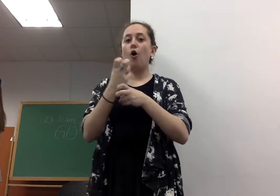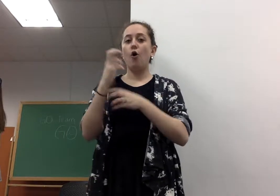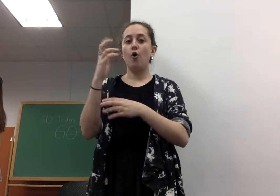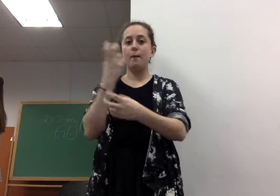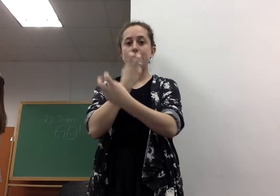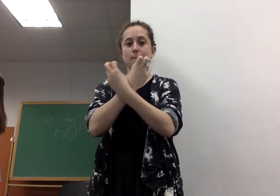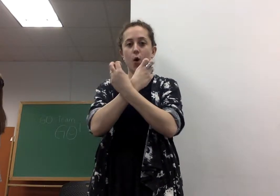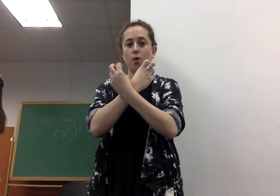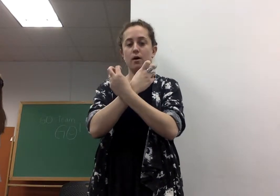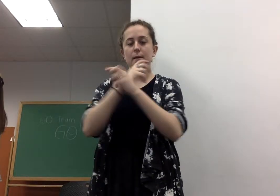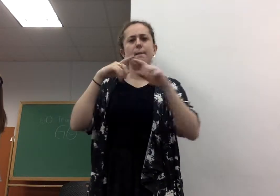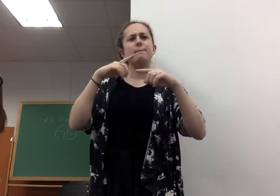called